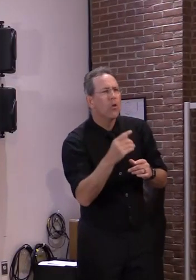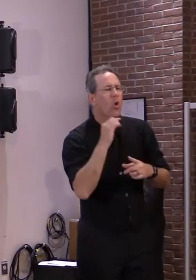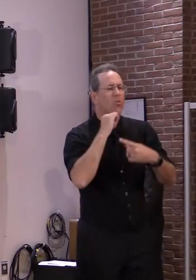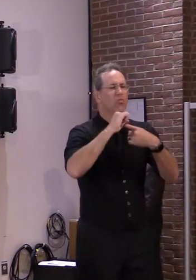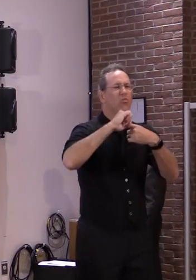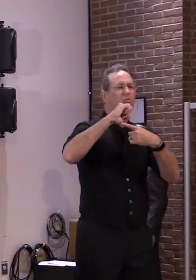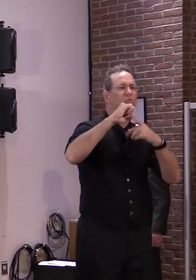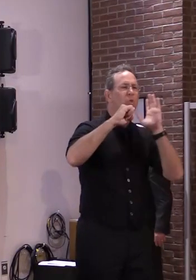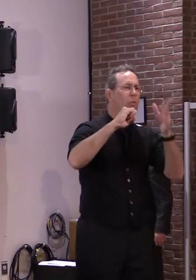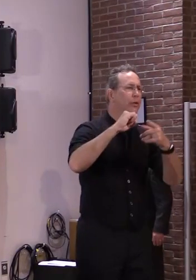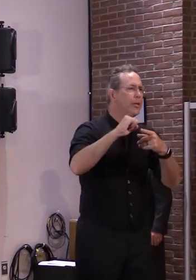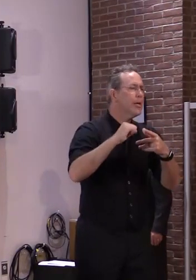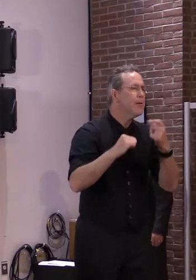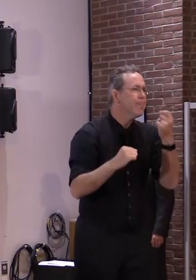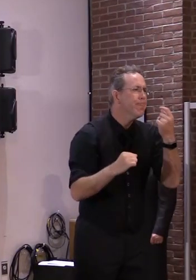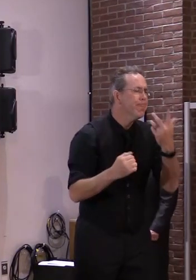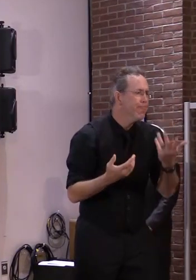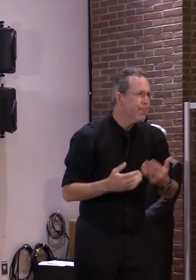the rate of